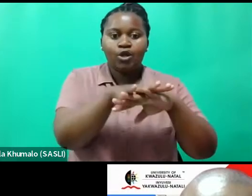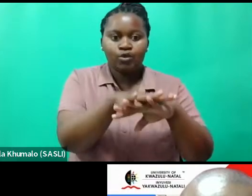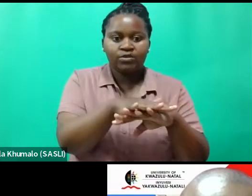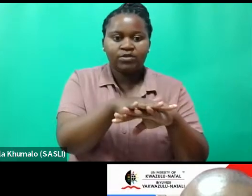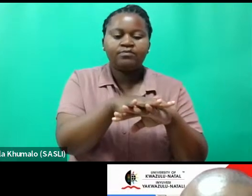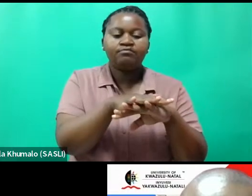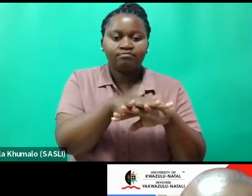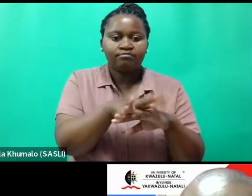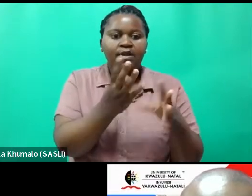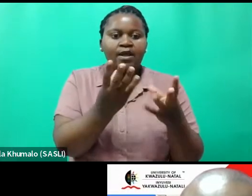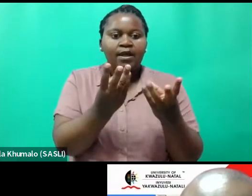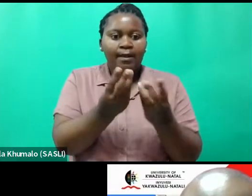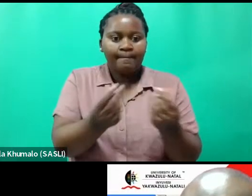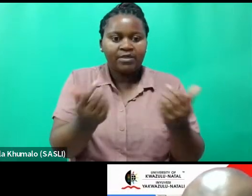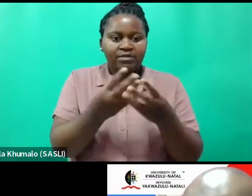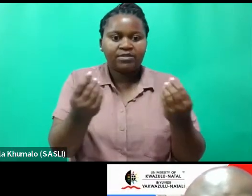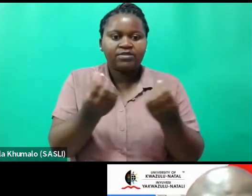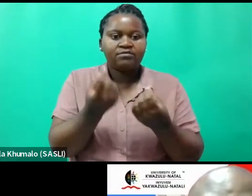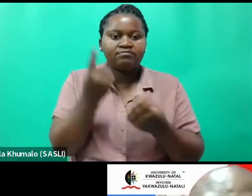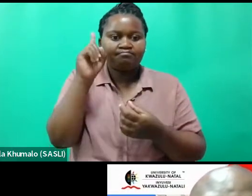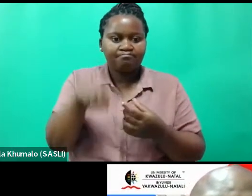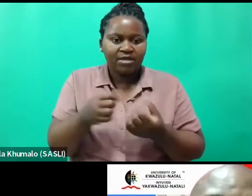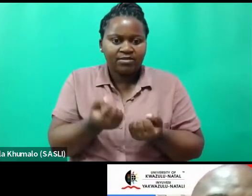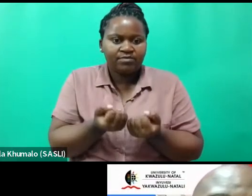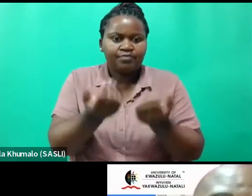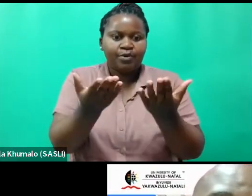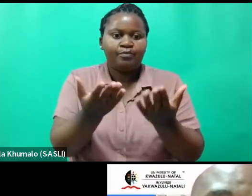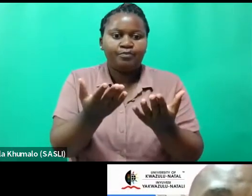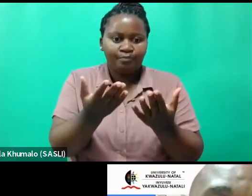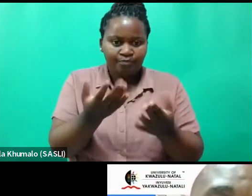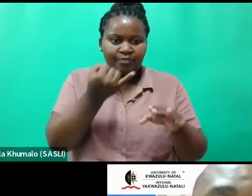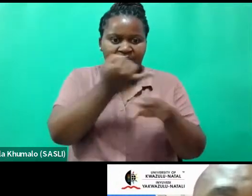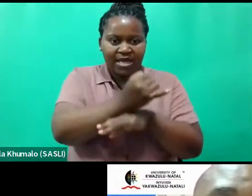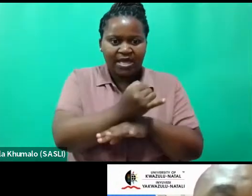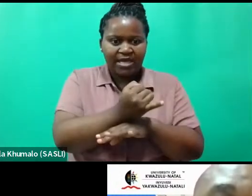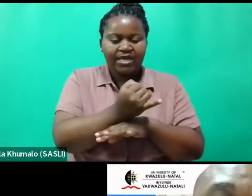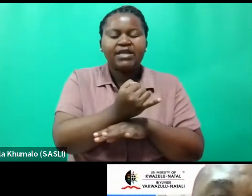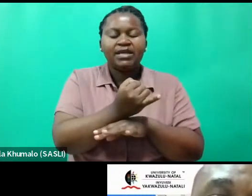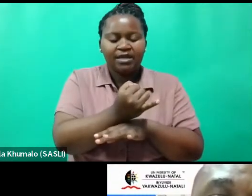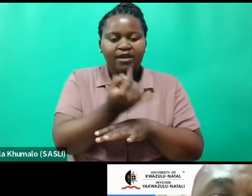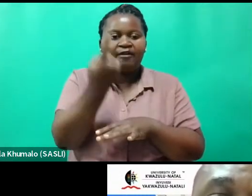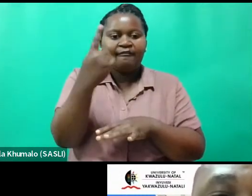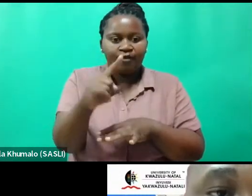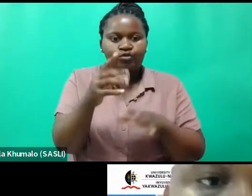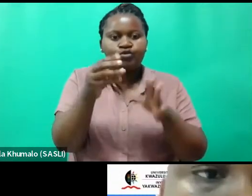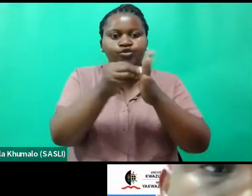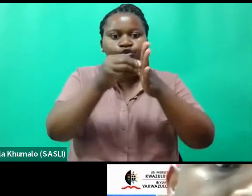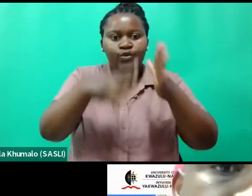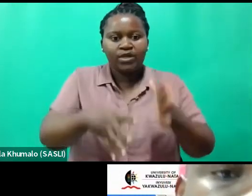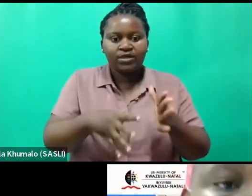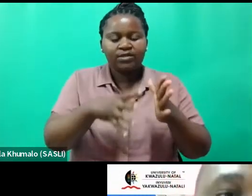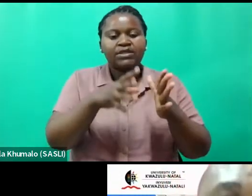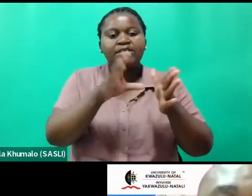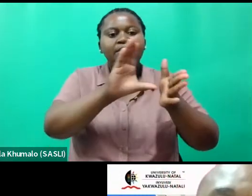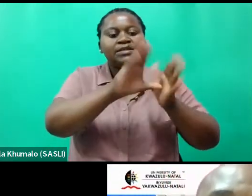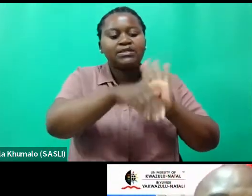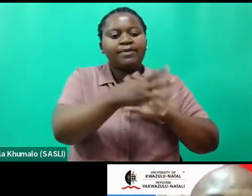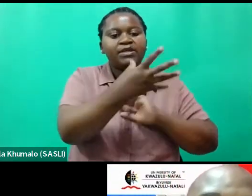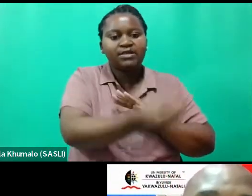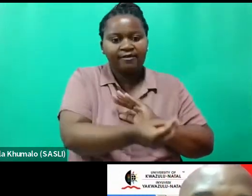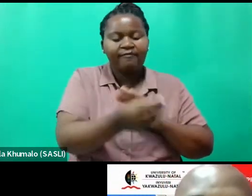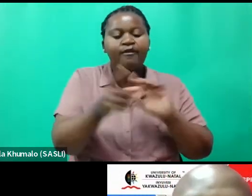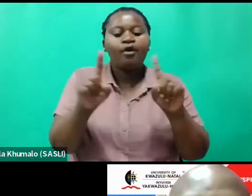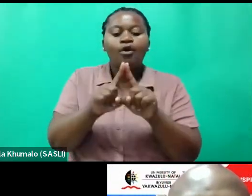be disseminated on time for students with disabilities. And it is also recommended that